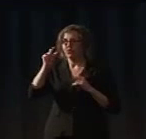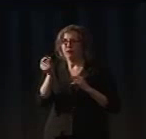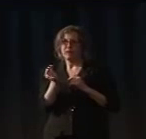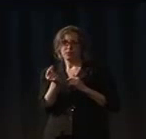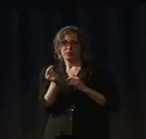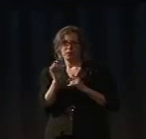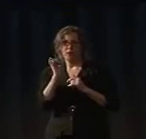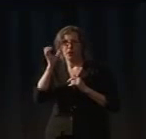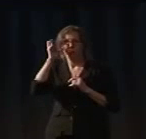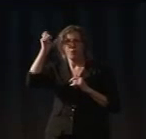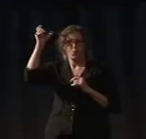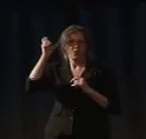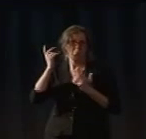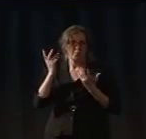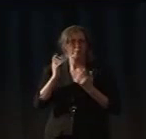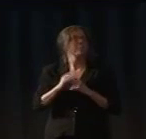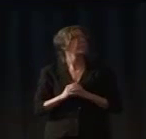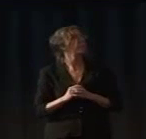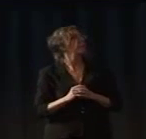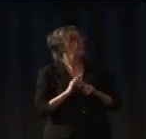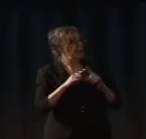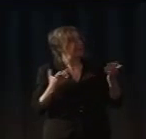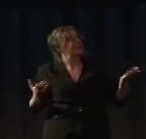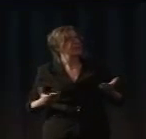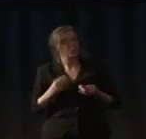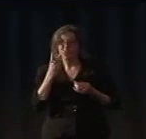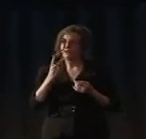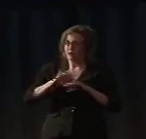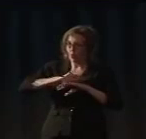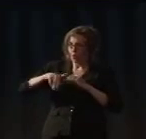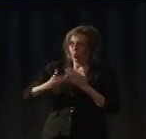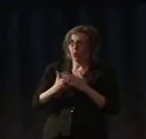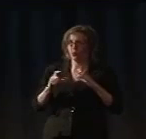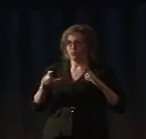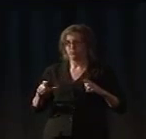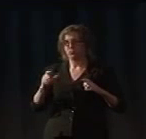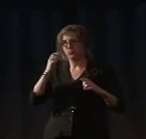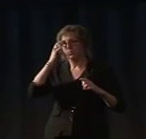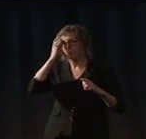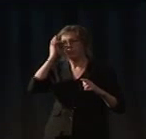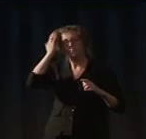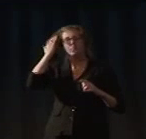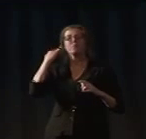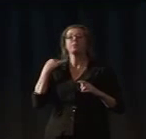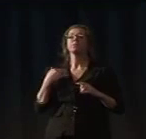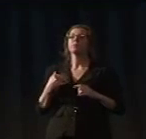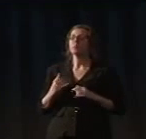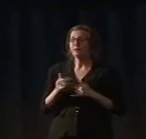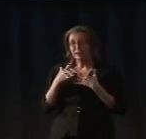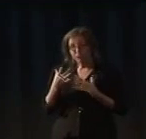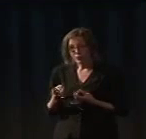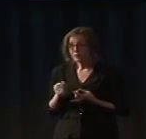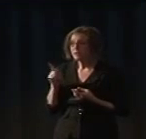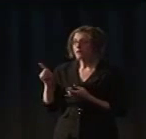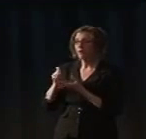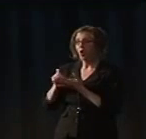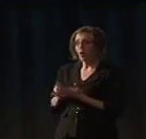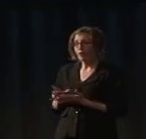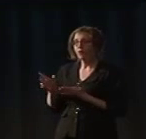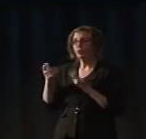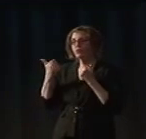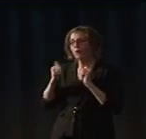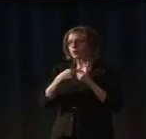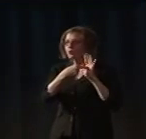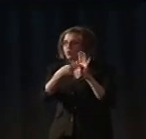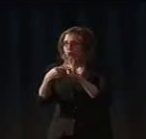like the moon. But so that's where the discussion is about. But what is interesting is that it tries to show in the medium, using